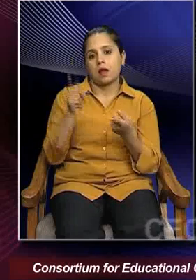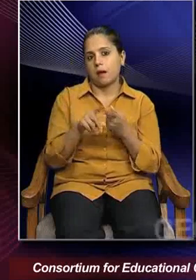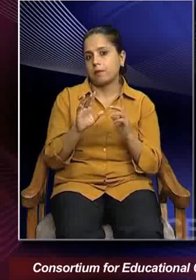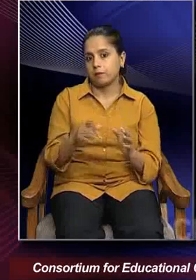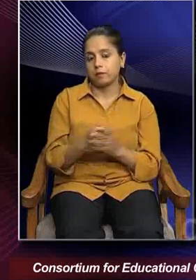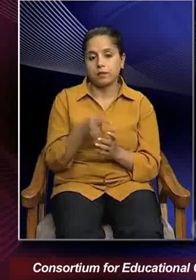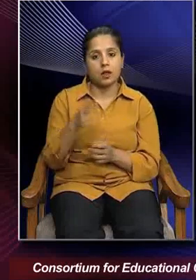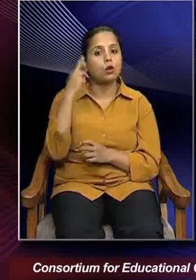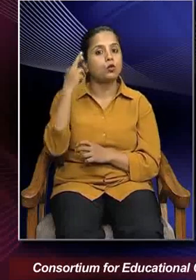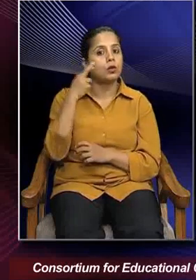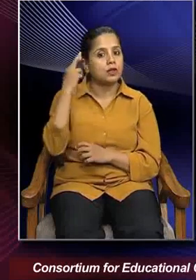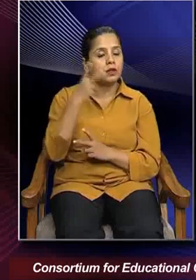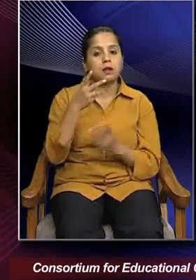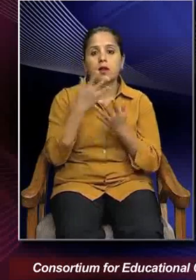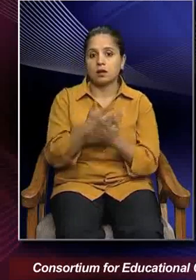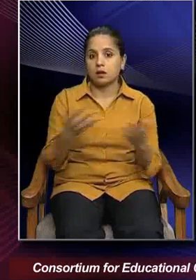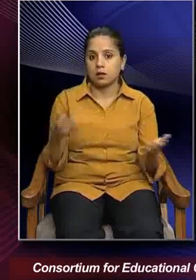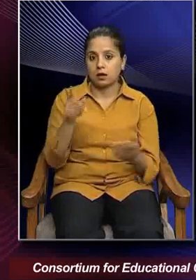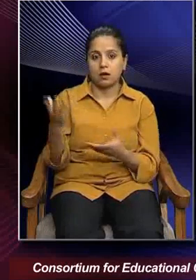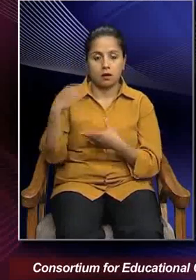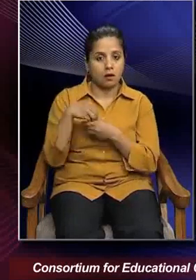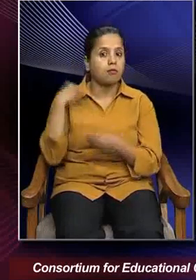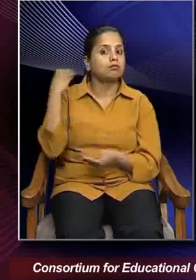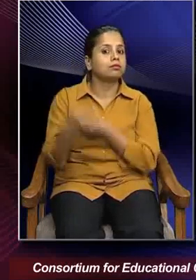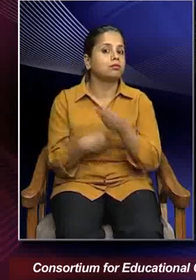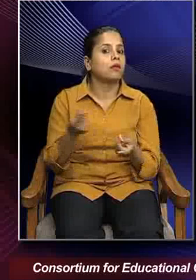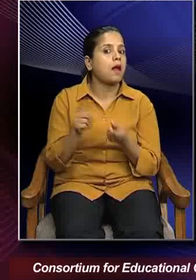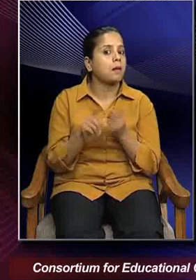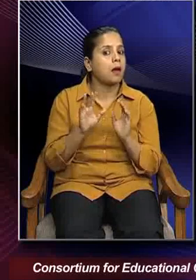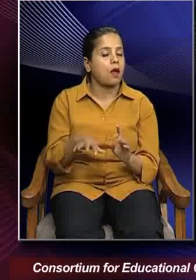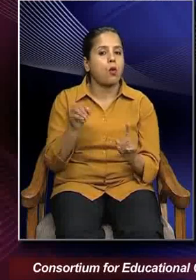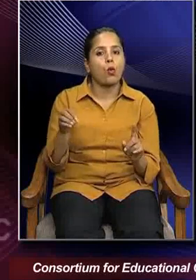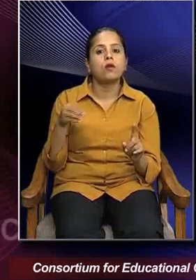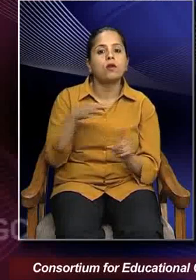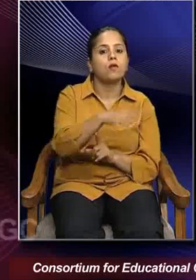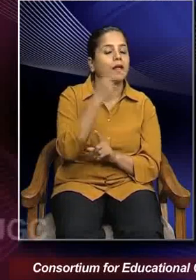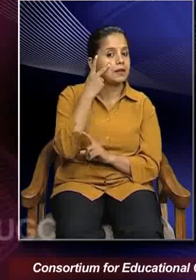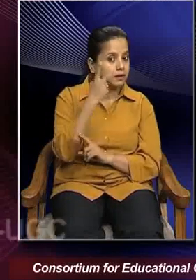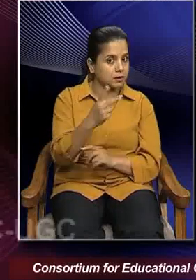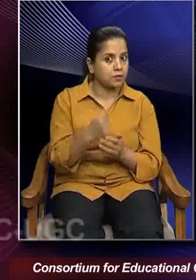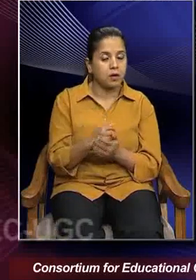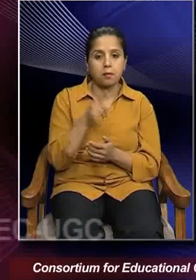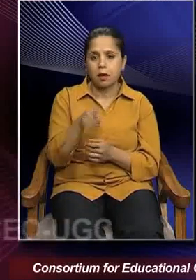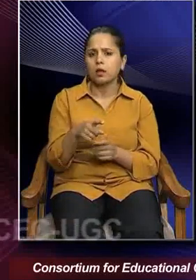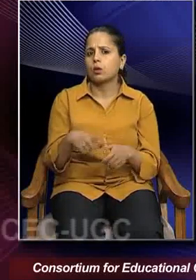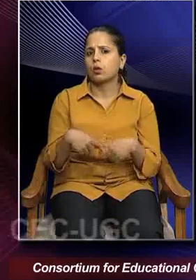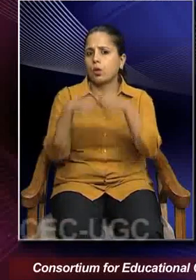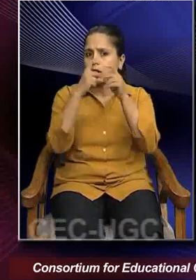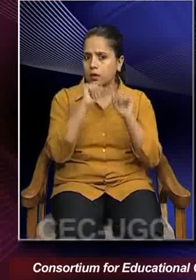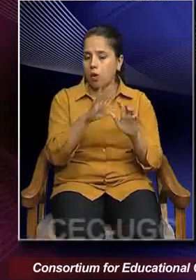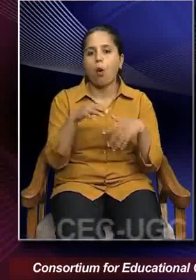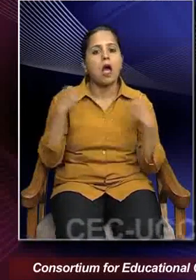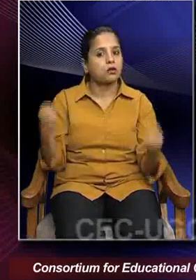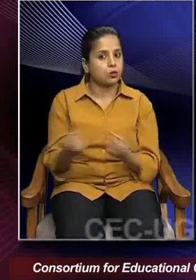Therefore, a substance is an inherent cause of an effect, while quality and